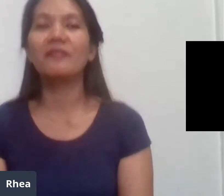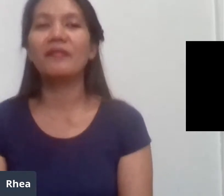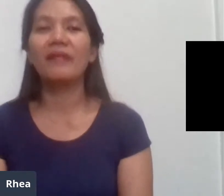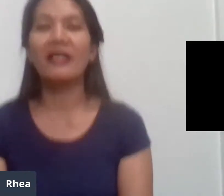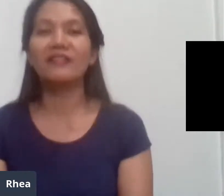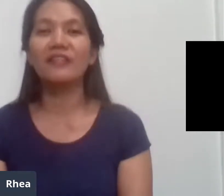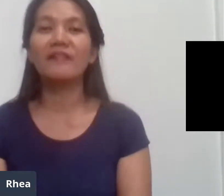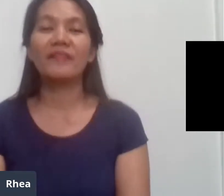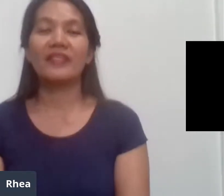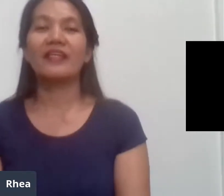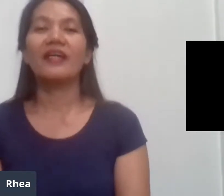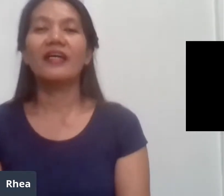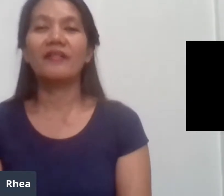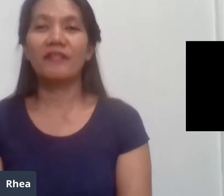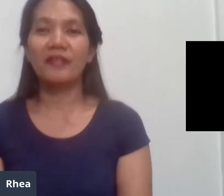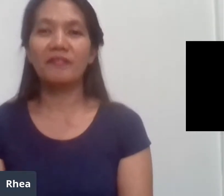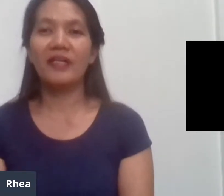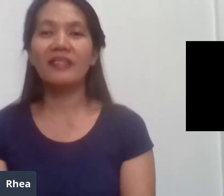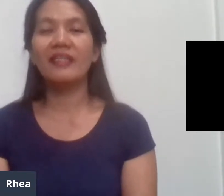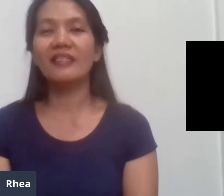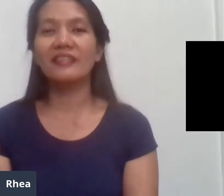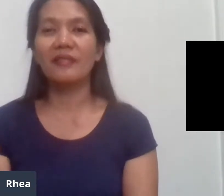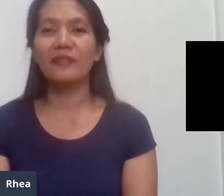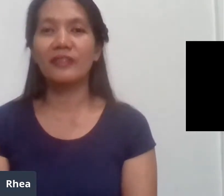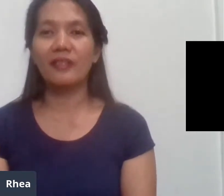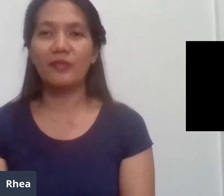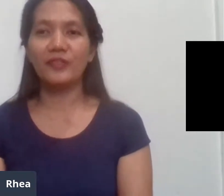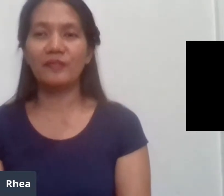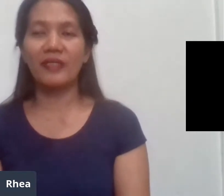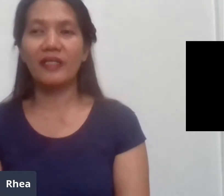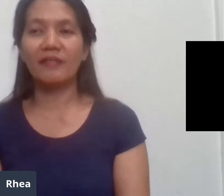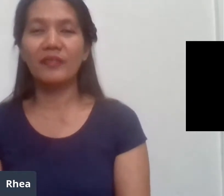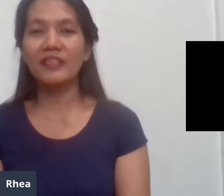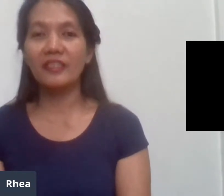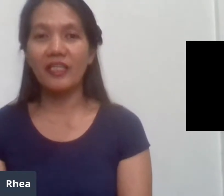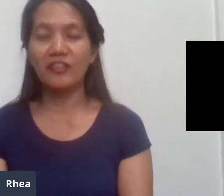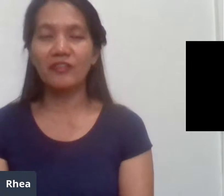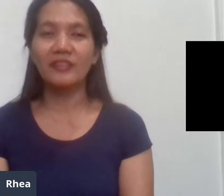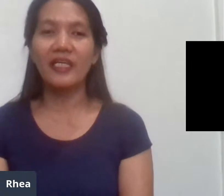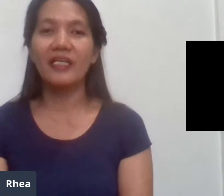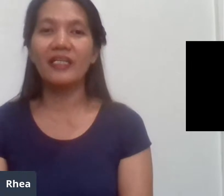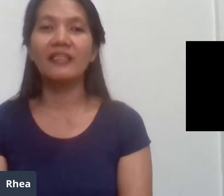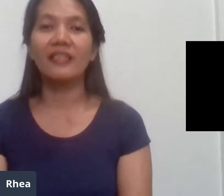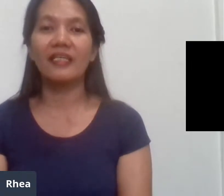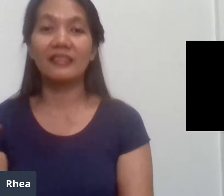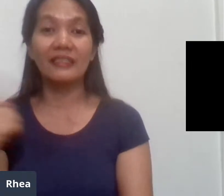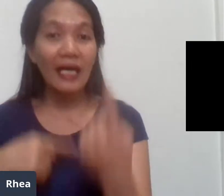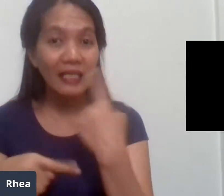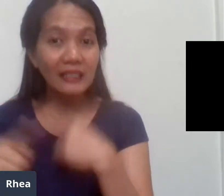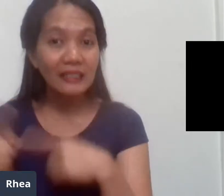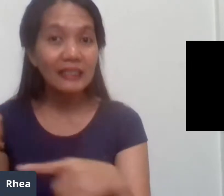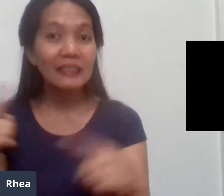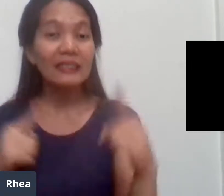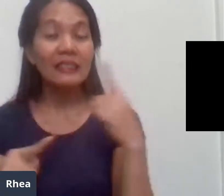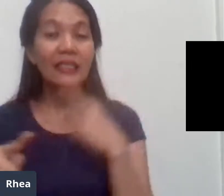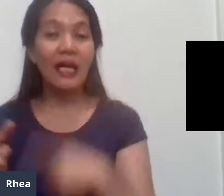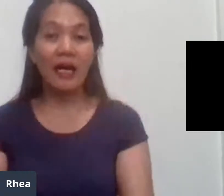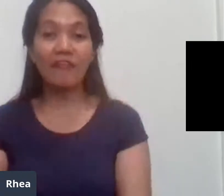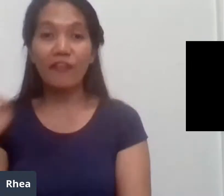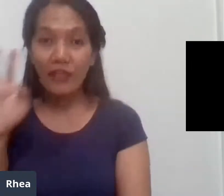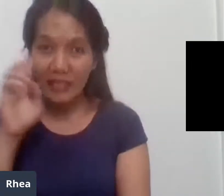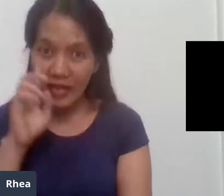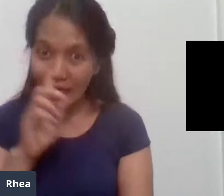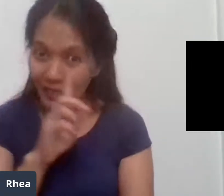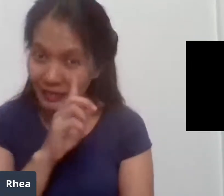I hope you have learned kahit pa paano. And by this, I would close my presentation